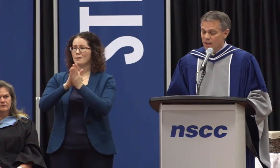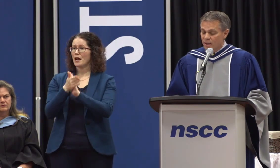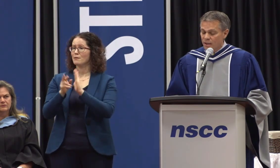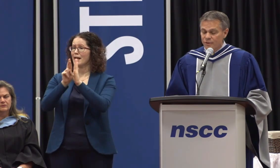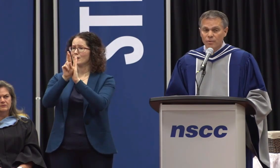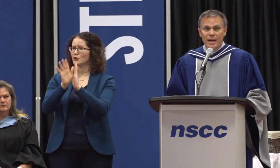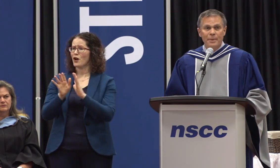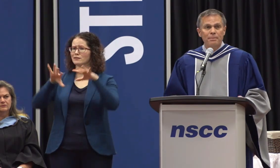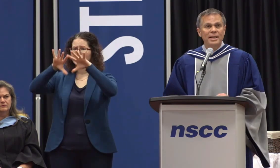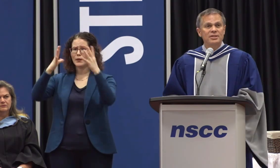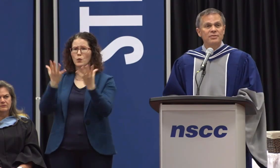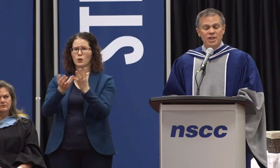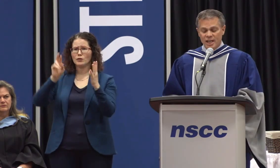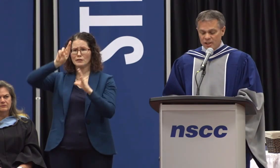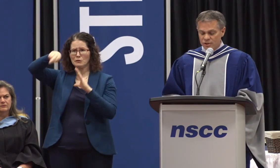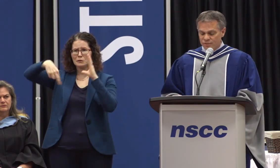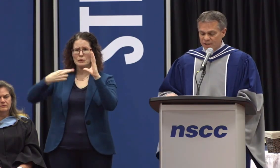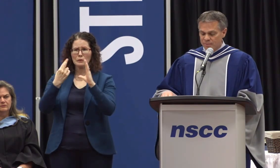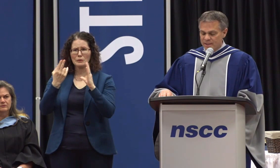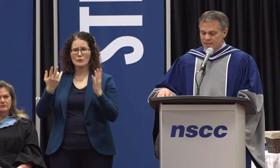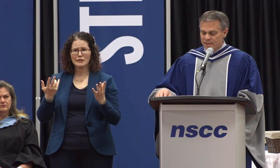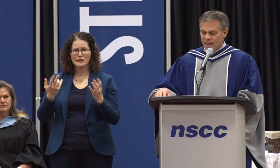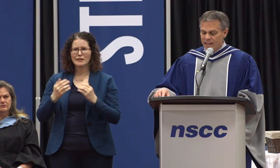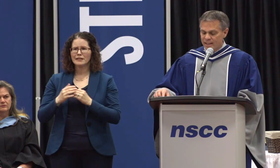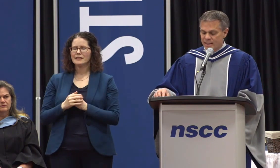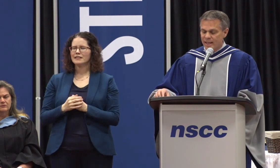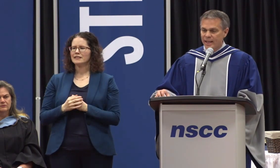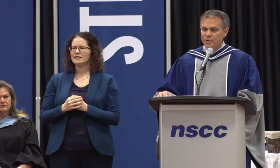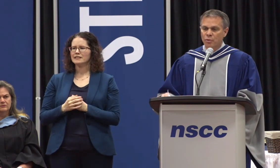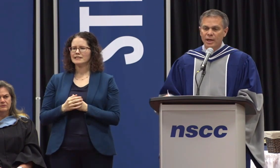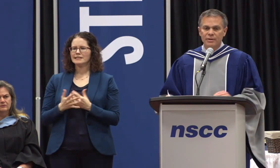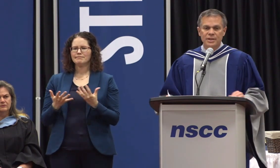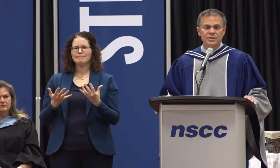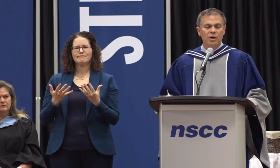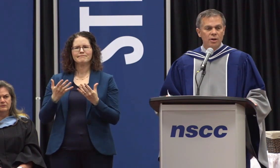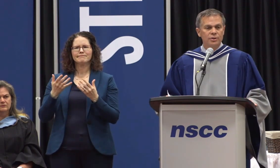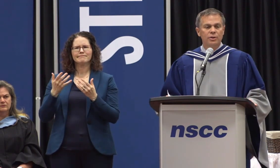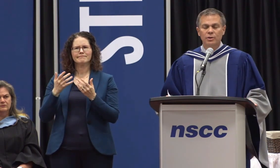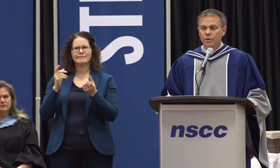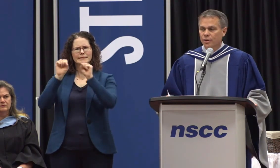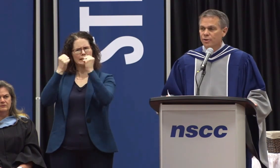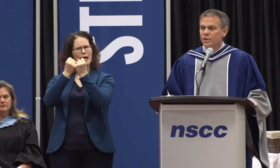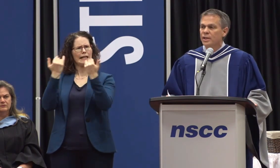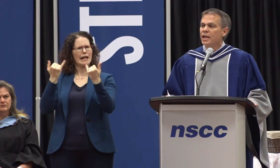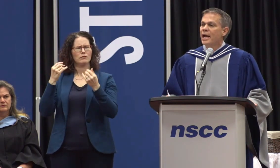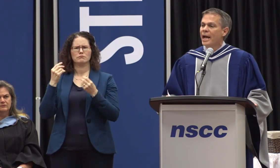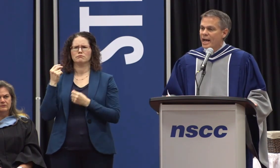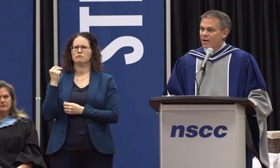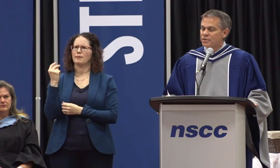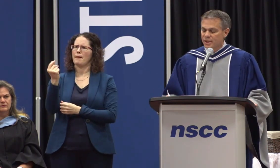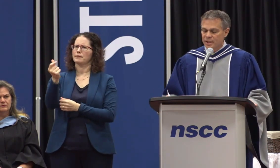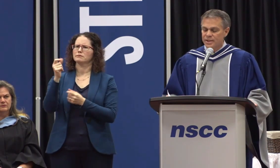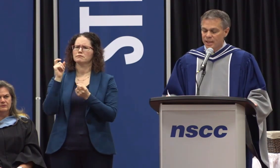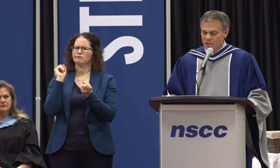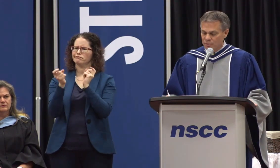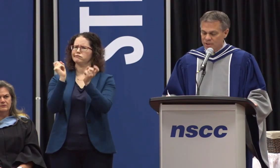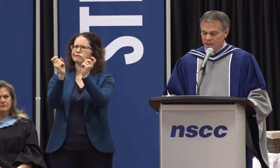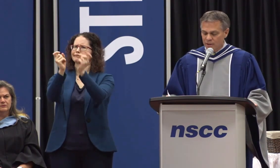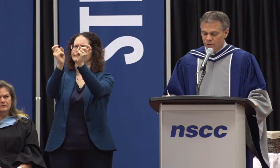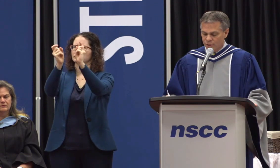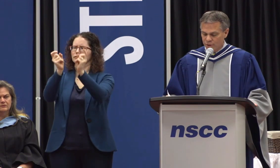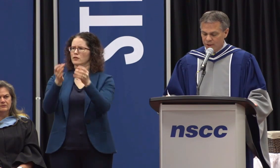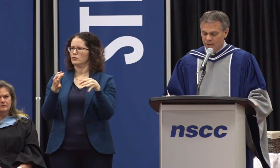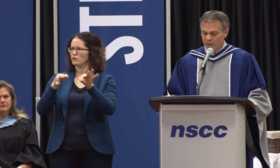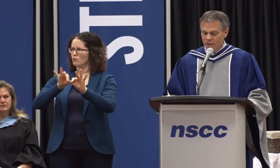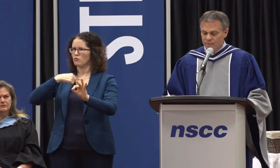astronaut, the rapid pace of change faced by society today requires us all to learn how to